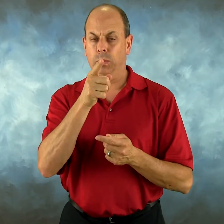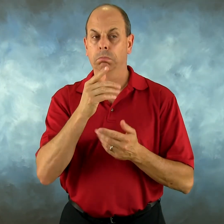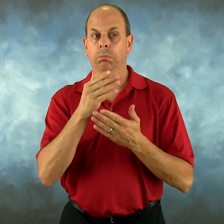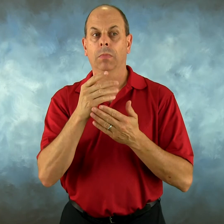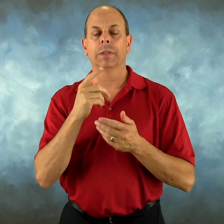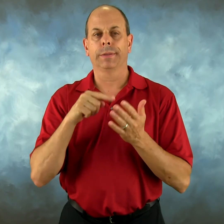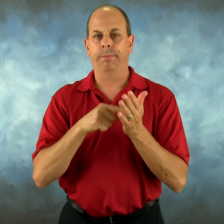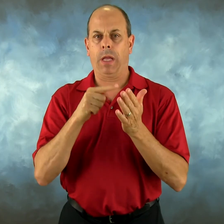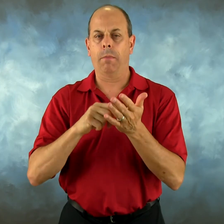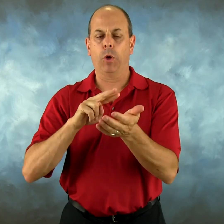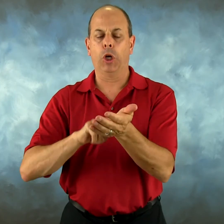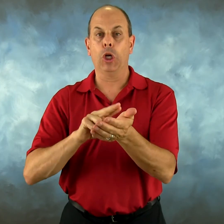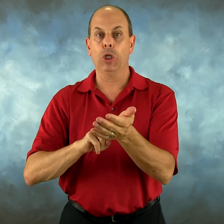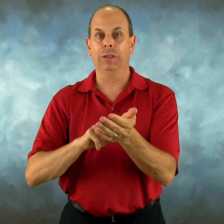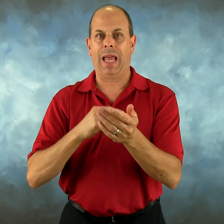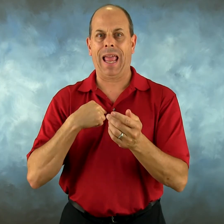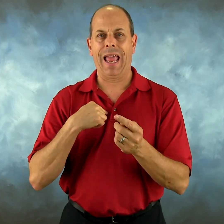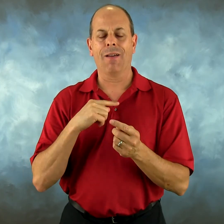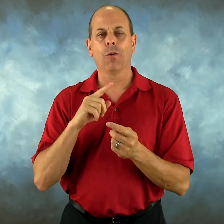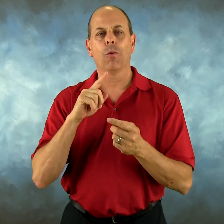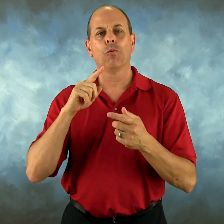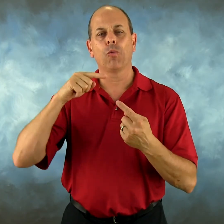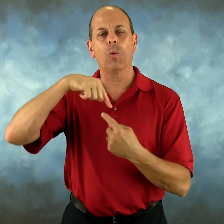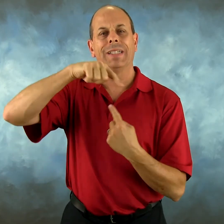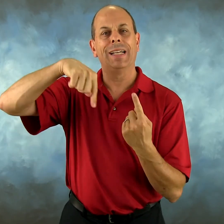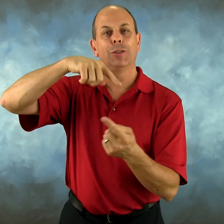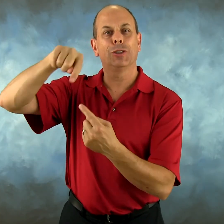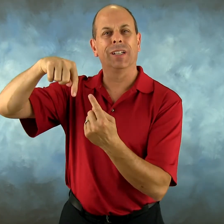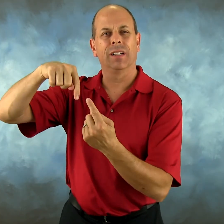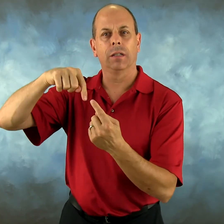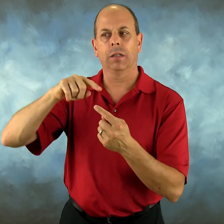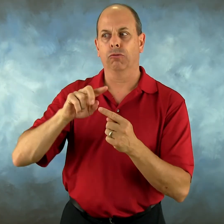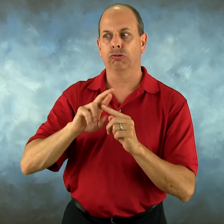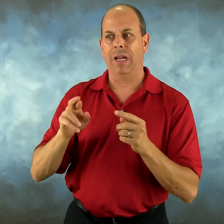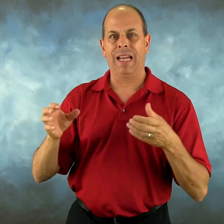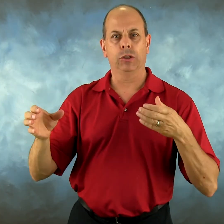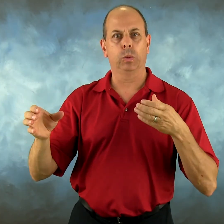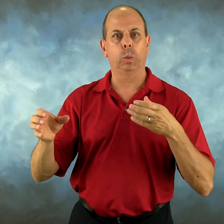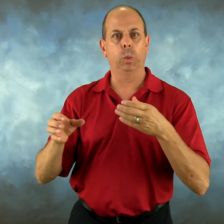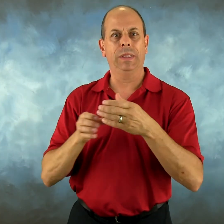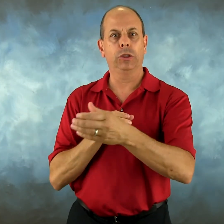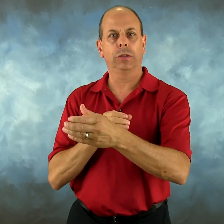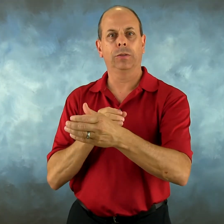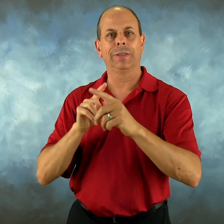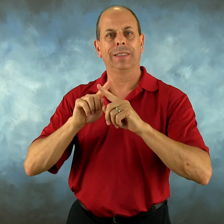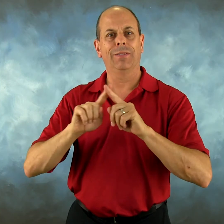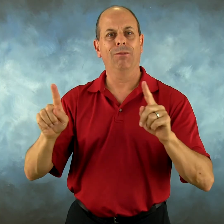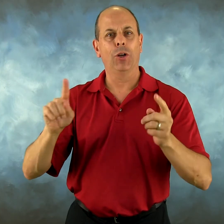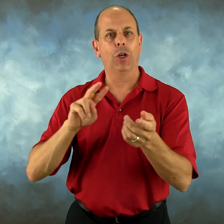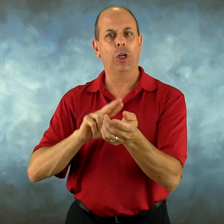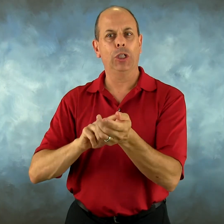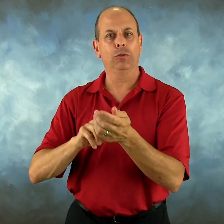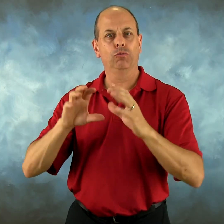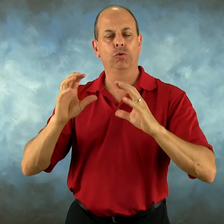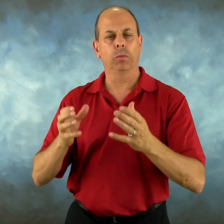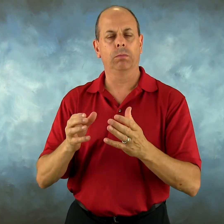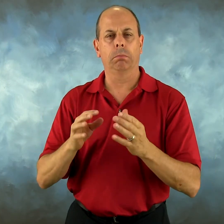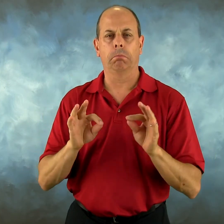Now, lastly, when you're working with a deaf patient and you have the nurses rotating